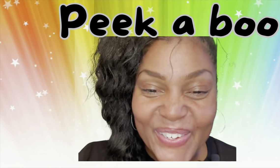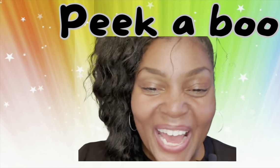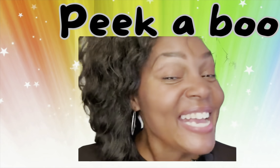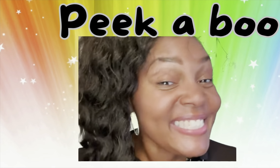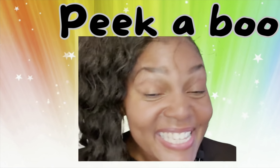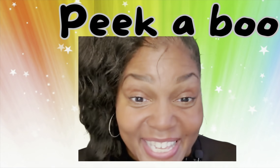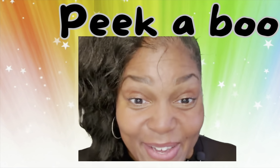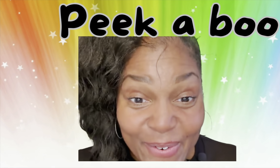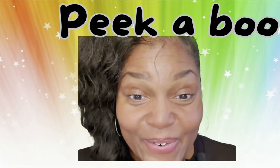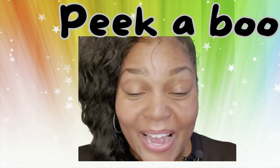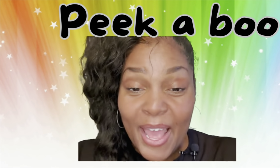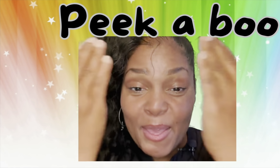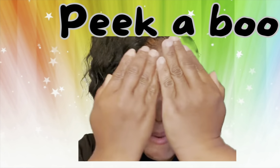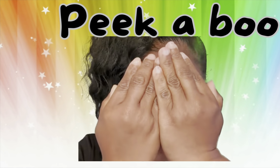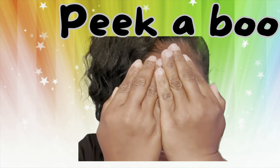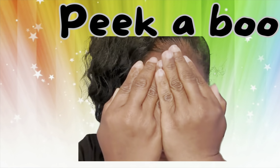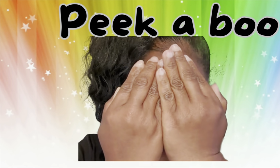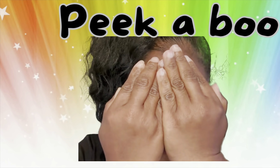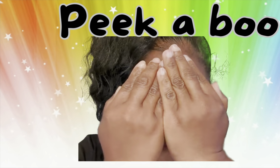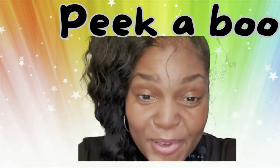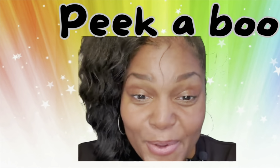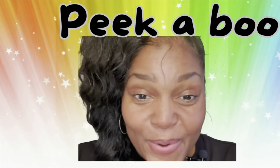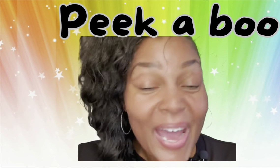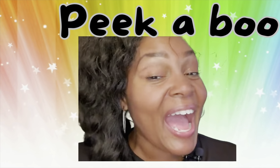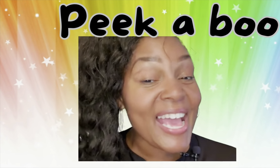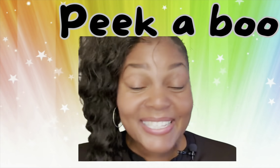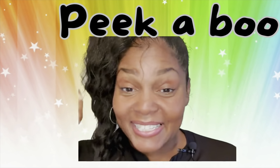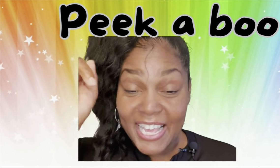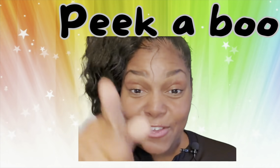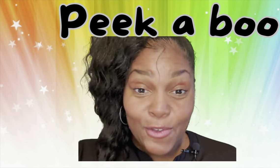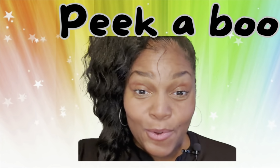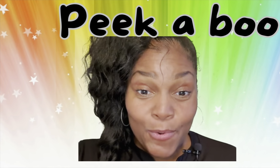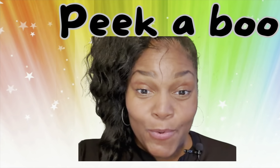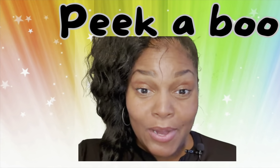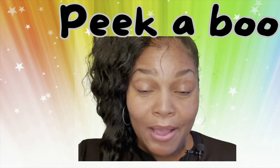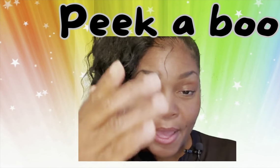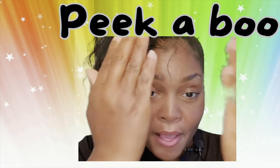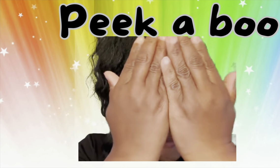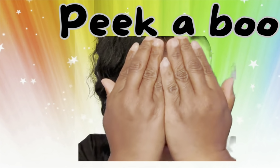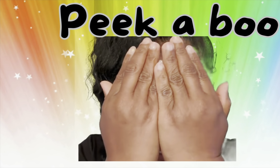Peek-a-boo, I see you. Peek-a-boo, I see you.